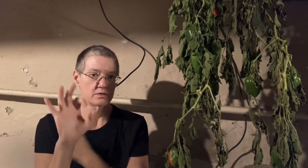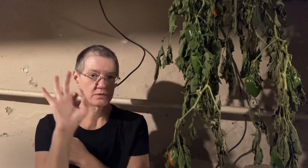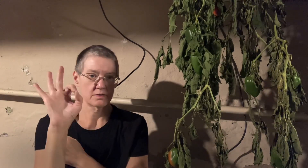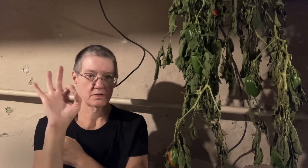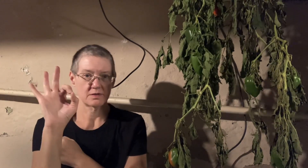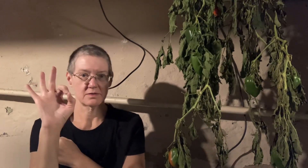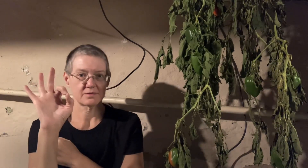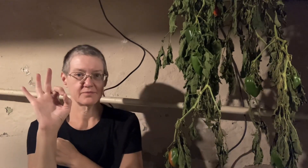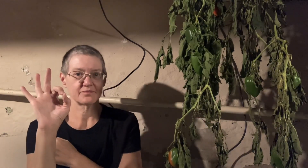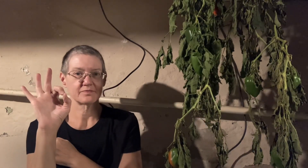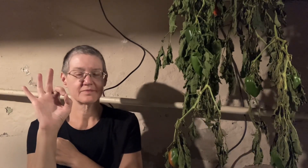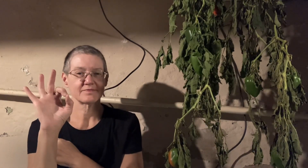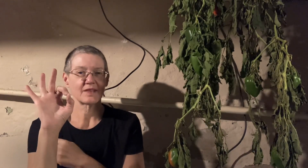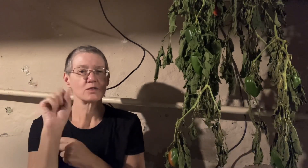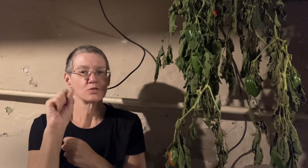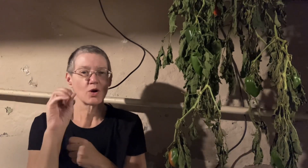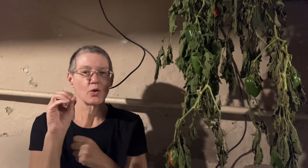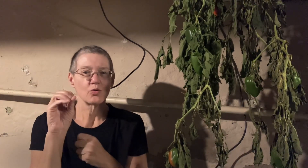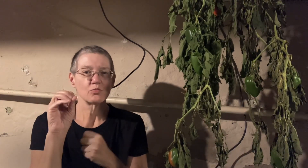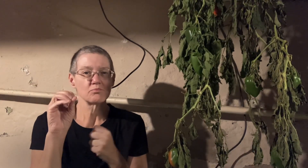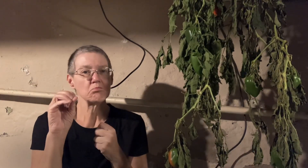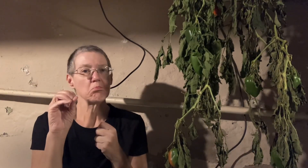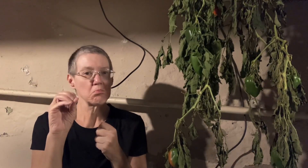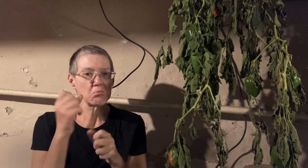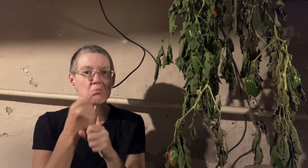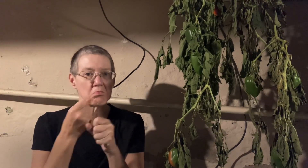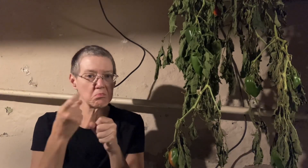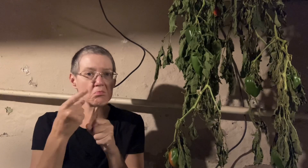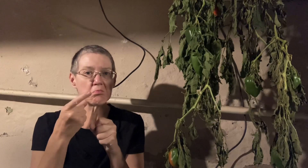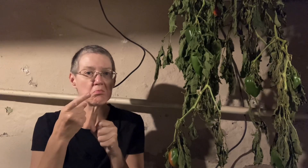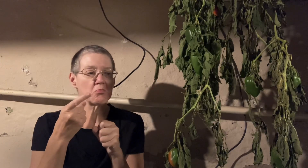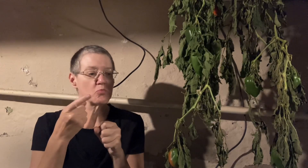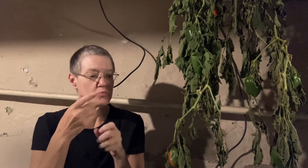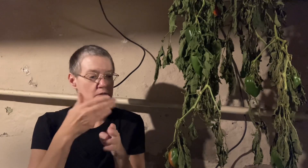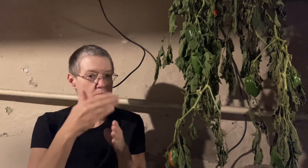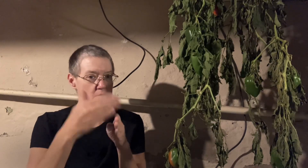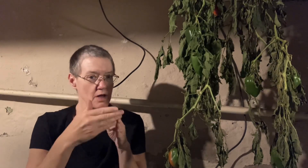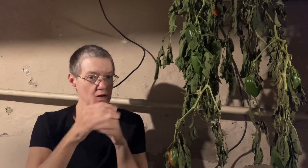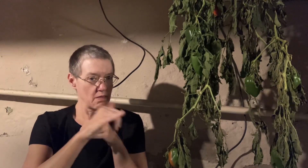But I only hung up the last 9. So next year,